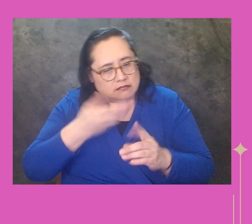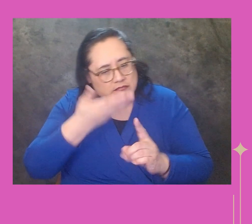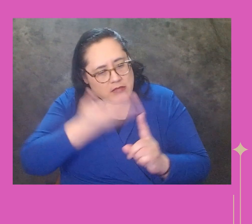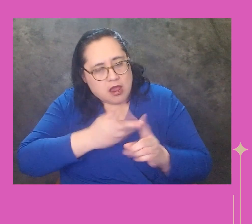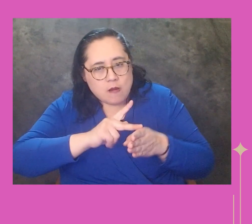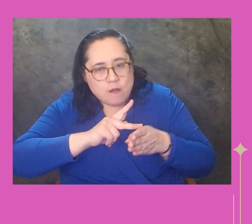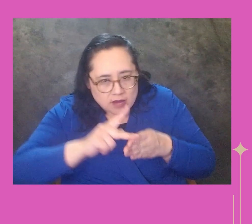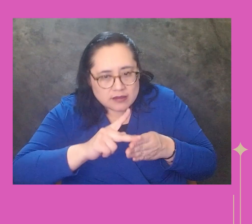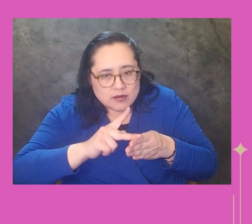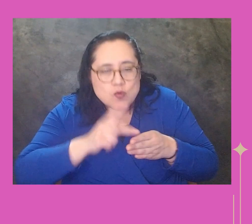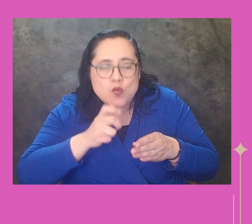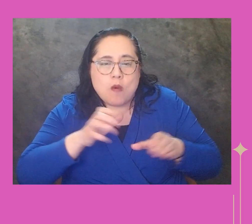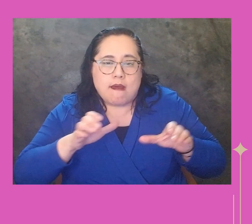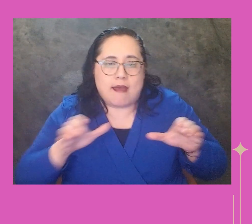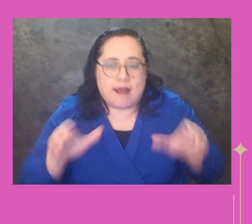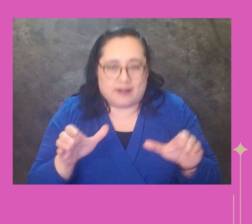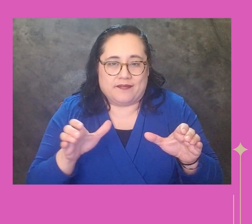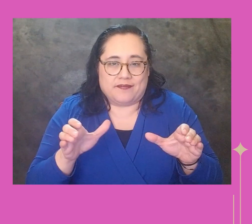field.